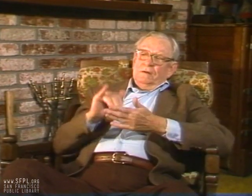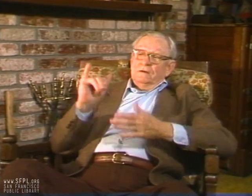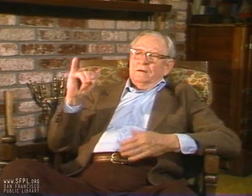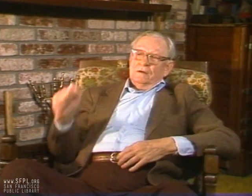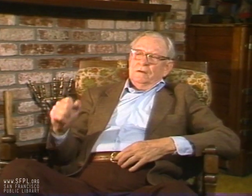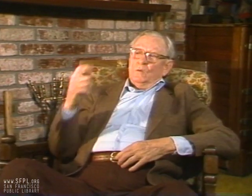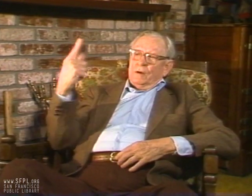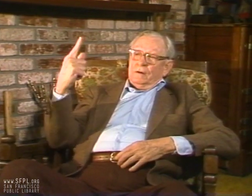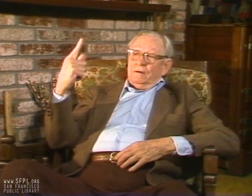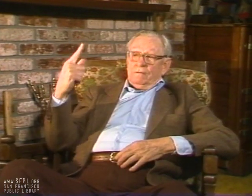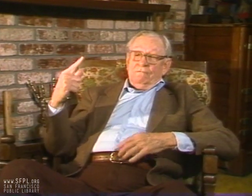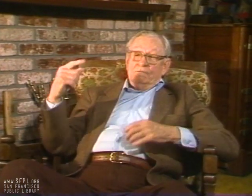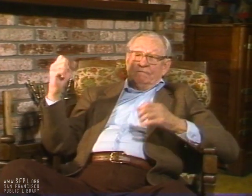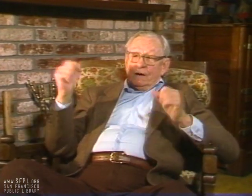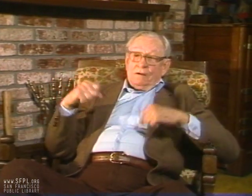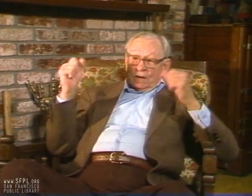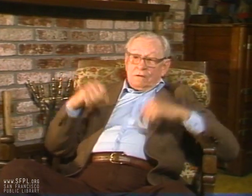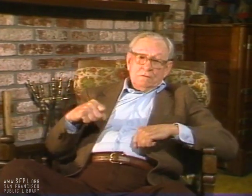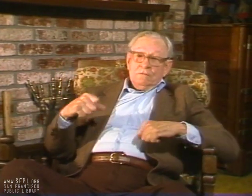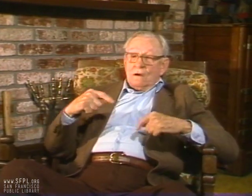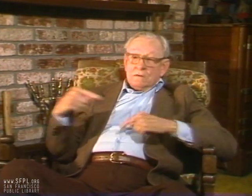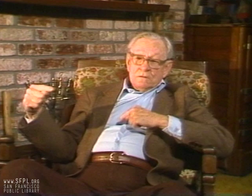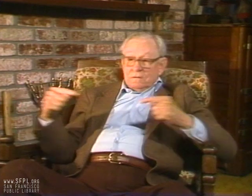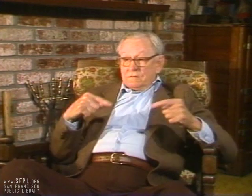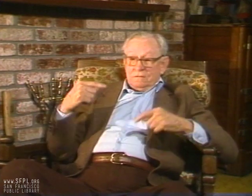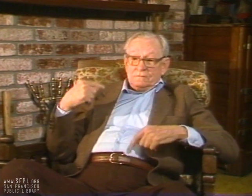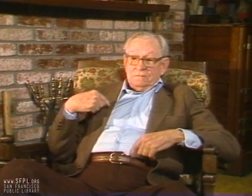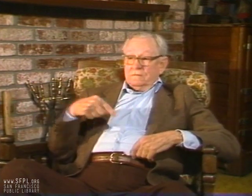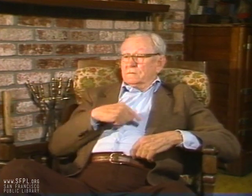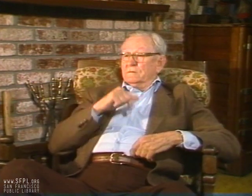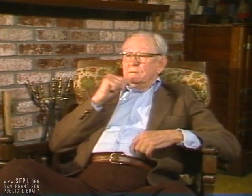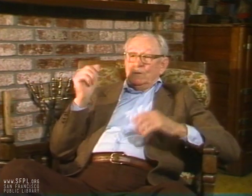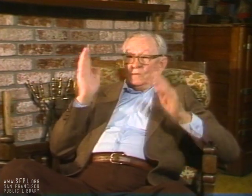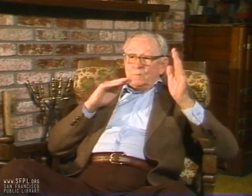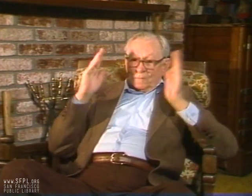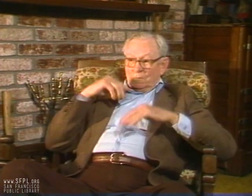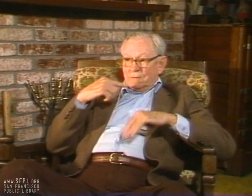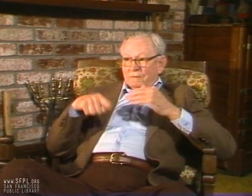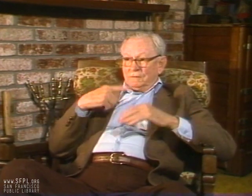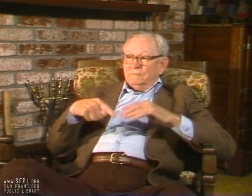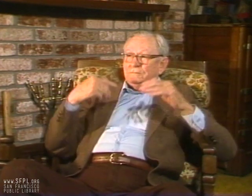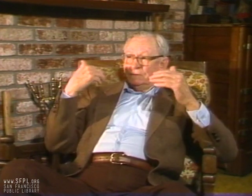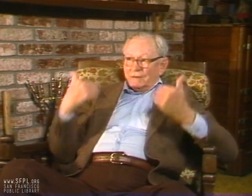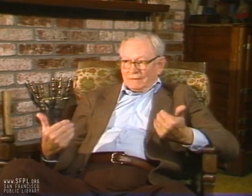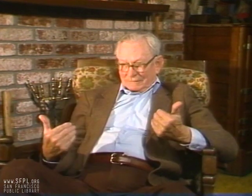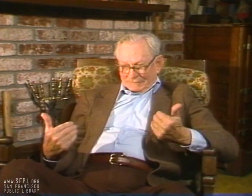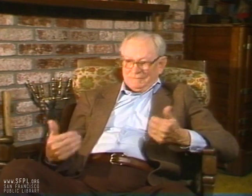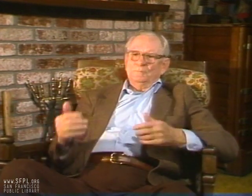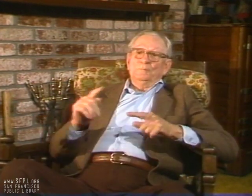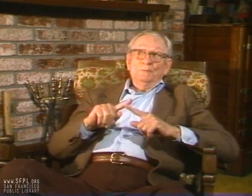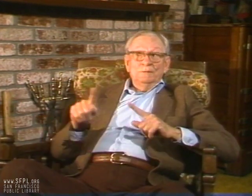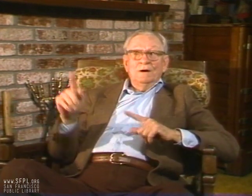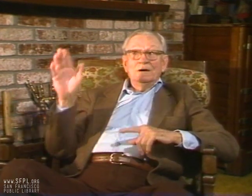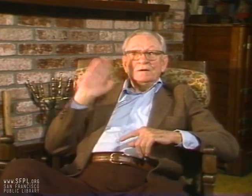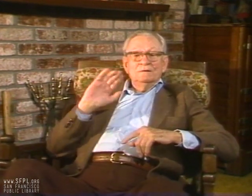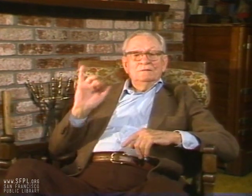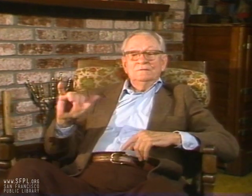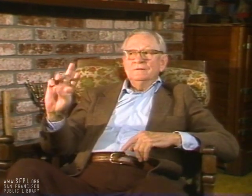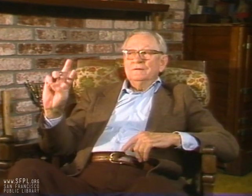fight I'm happy we don't have to worry about these days. But a long time ago, Before my